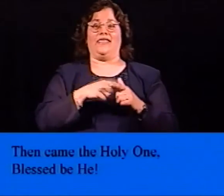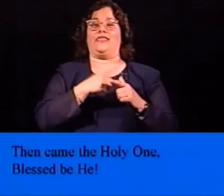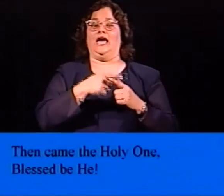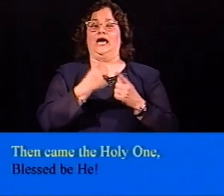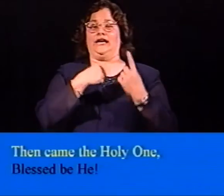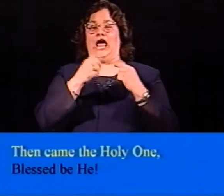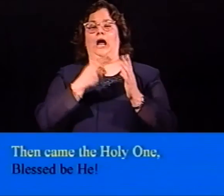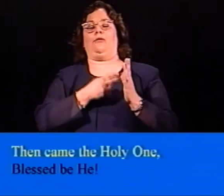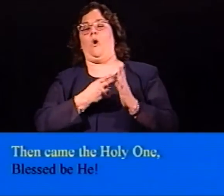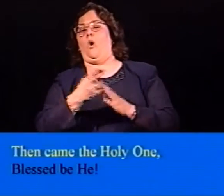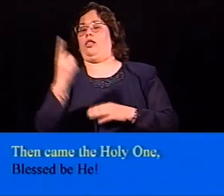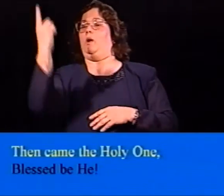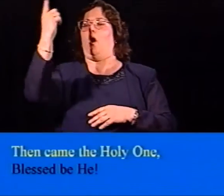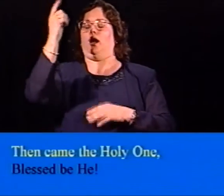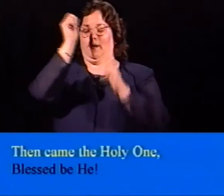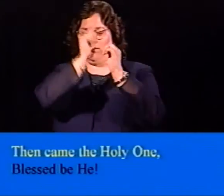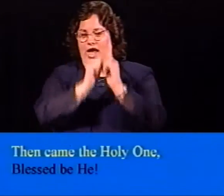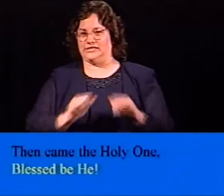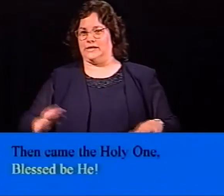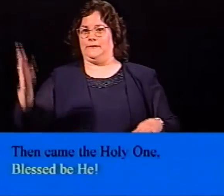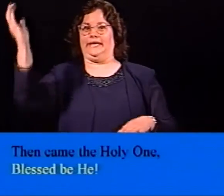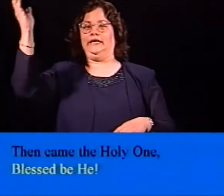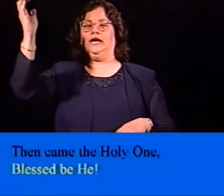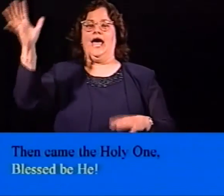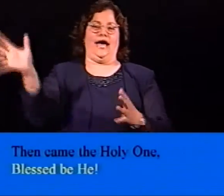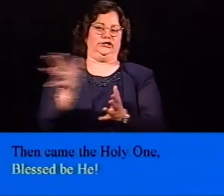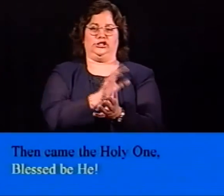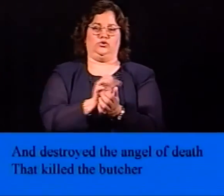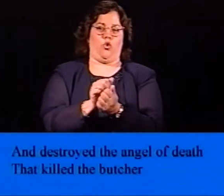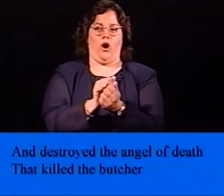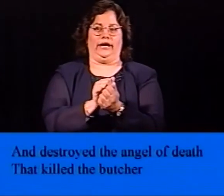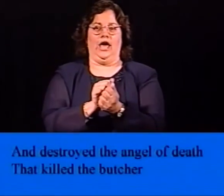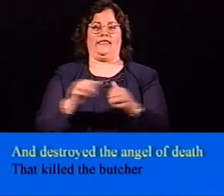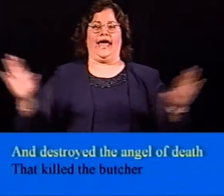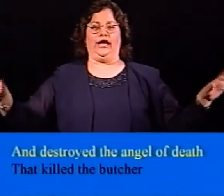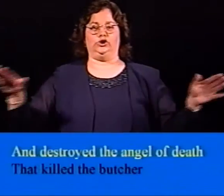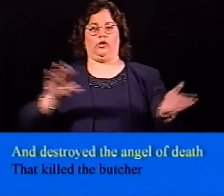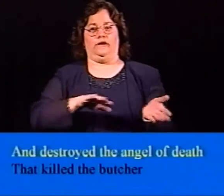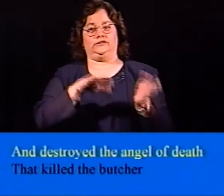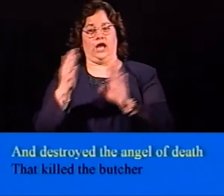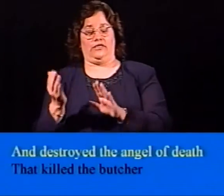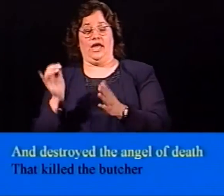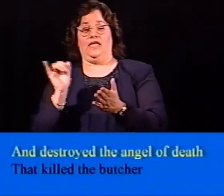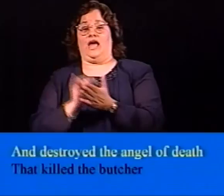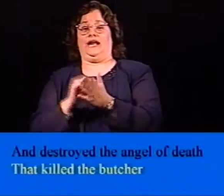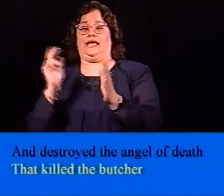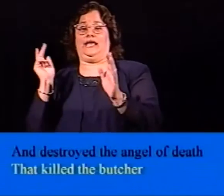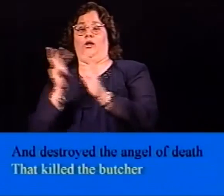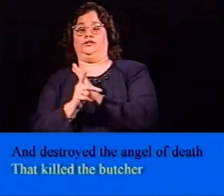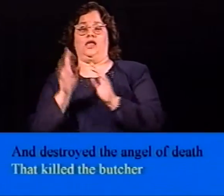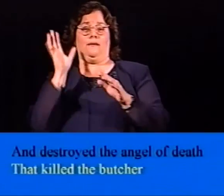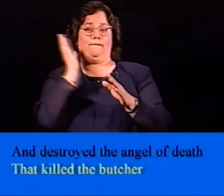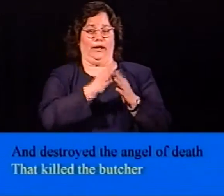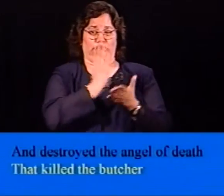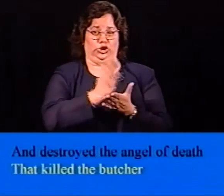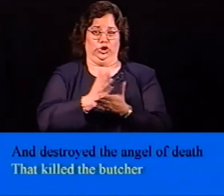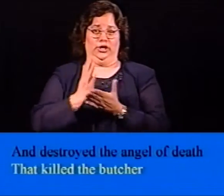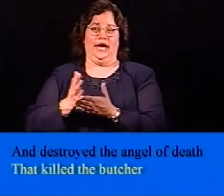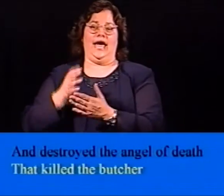Then came the Holy One, blessed be he, and destroyed the angel of death, that killed the butcher, that killed the